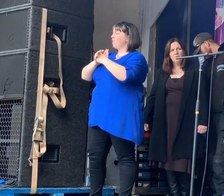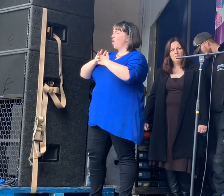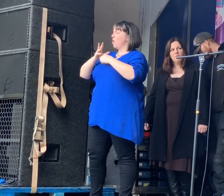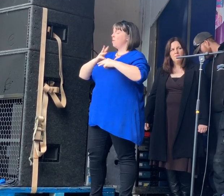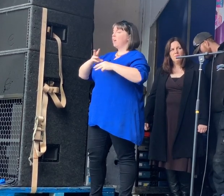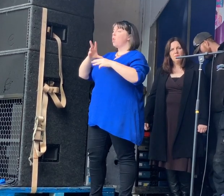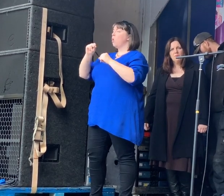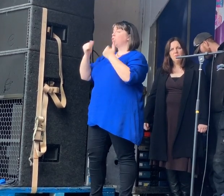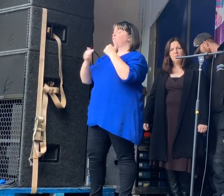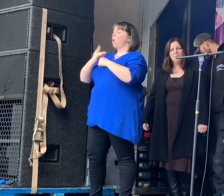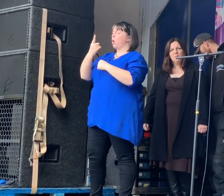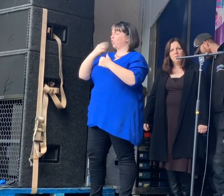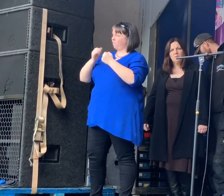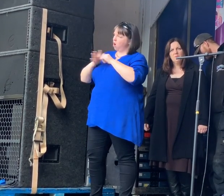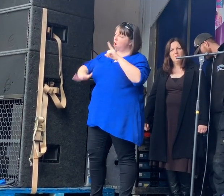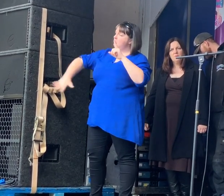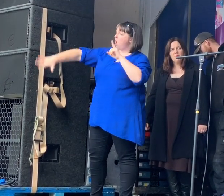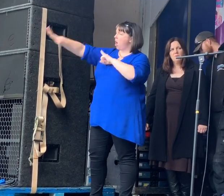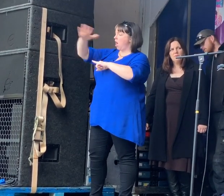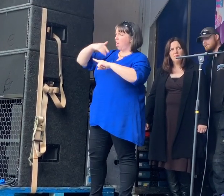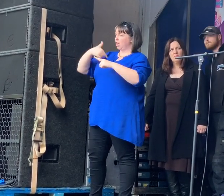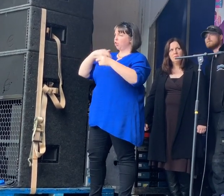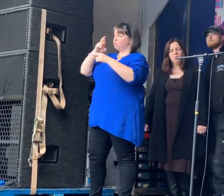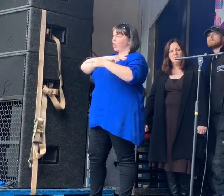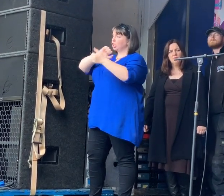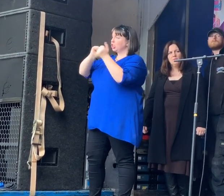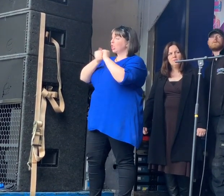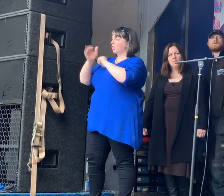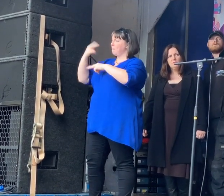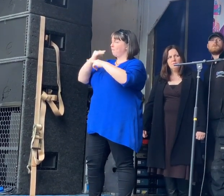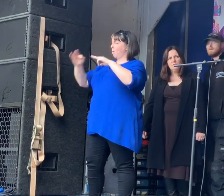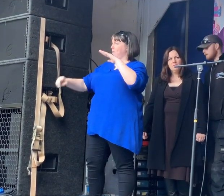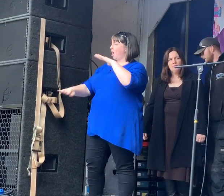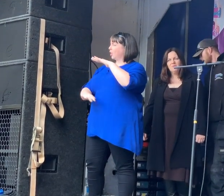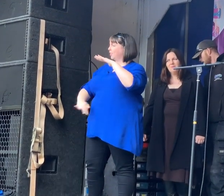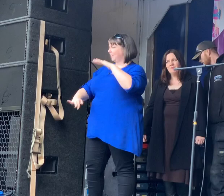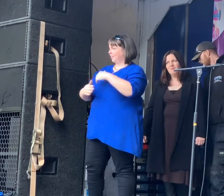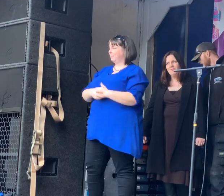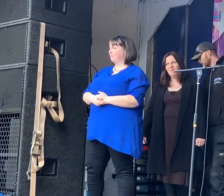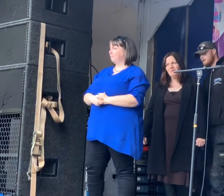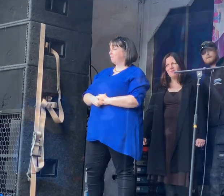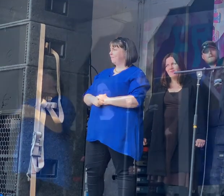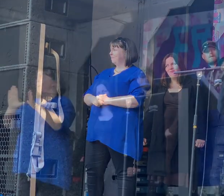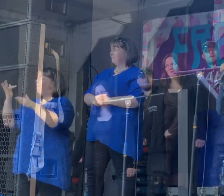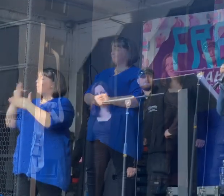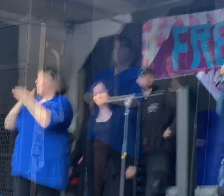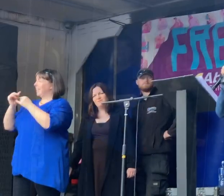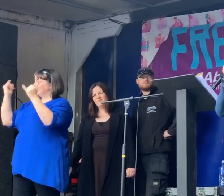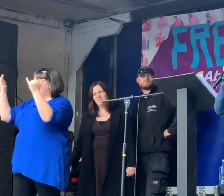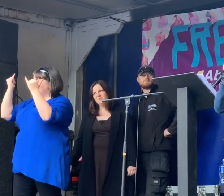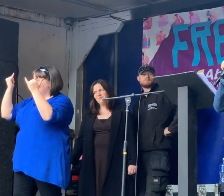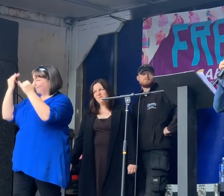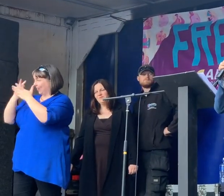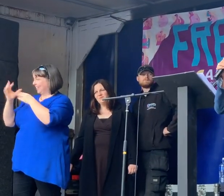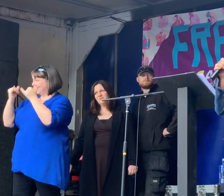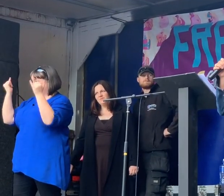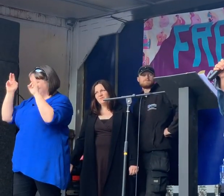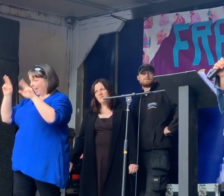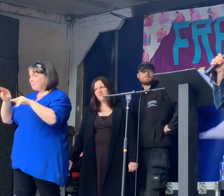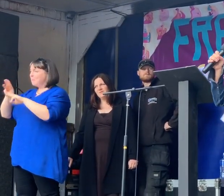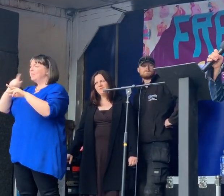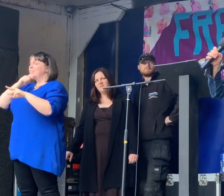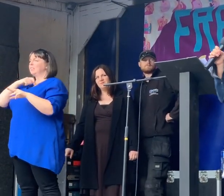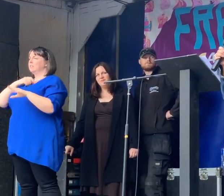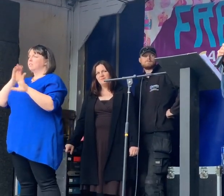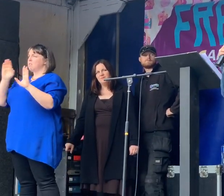justice for all. Real change must come from below. Thank you. To celebrate. And people have said